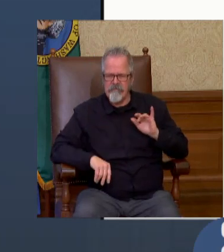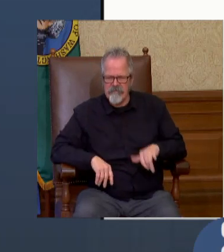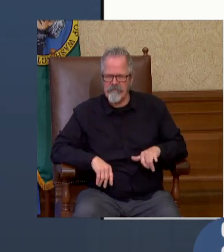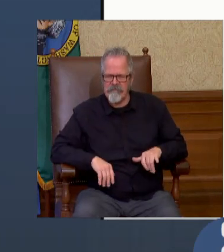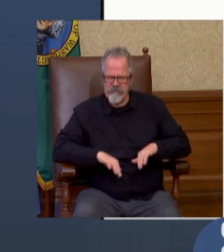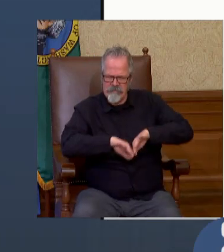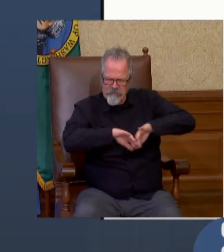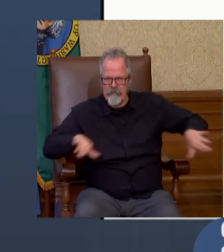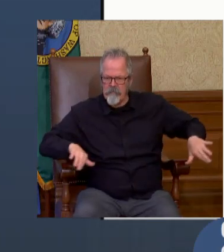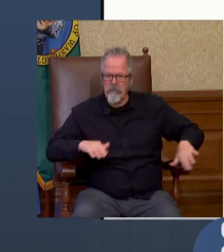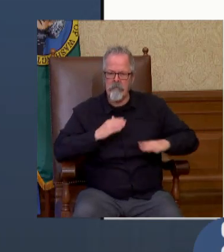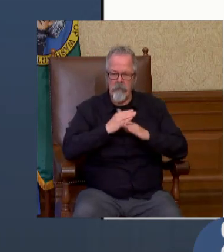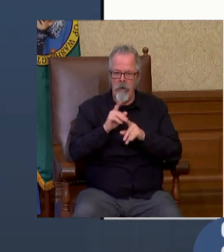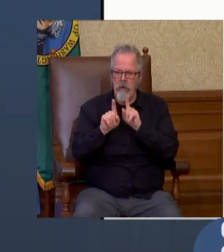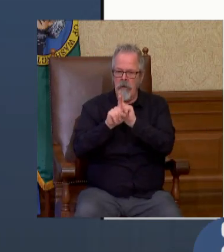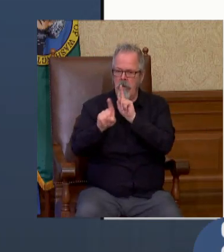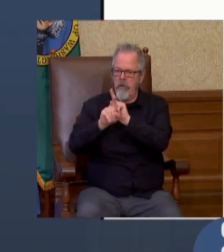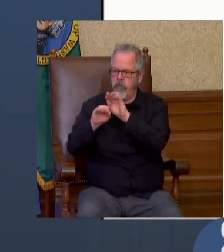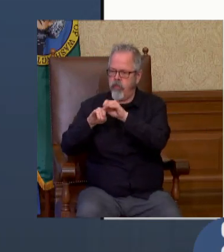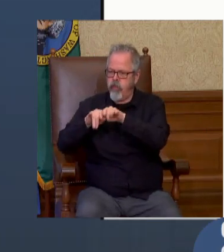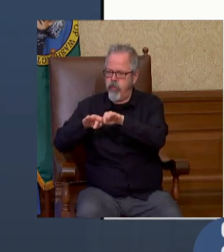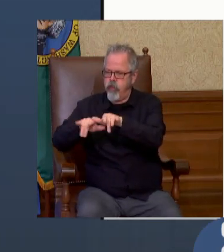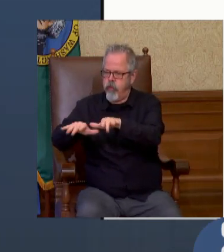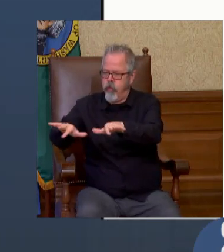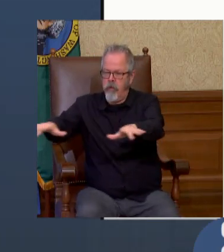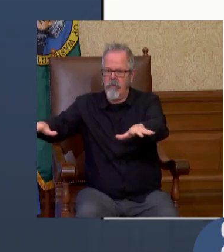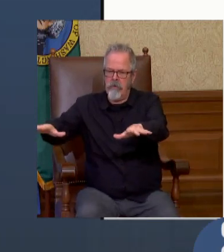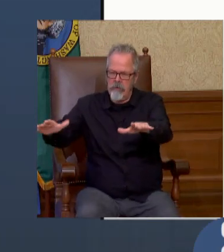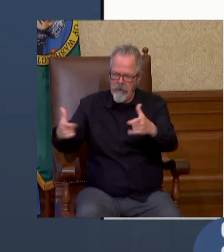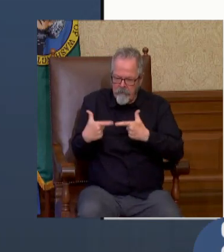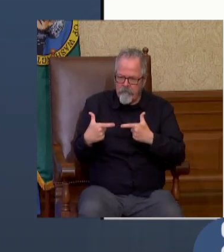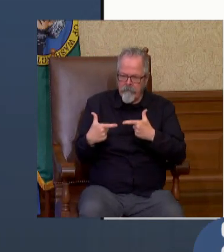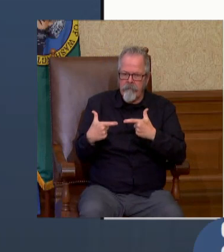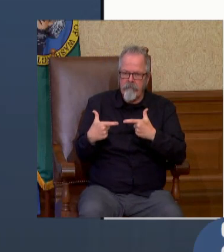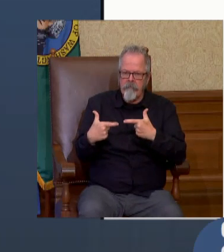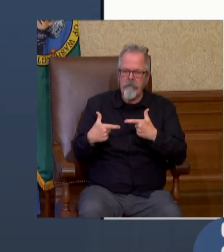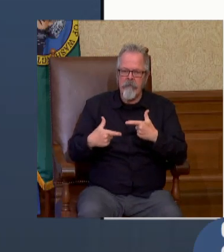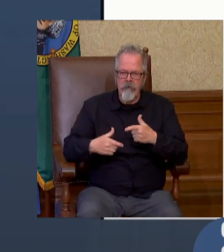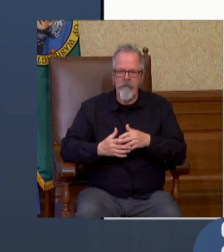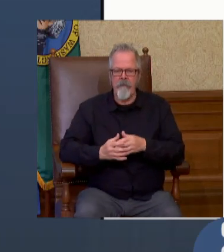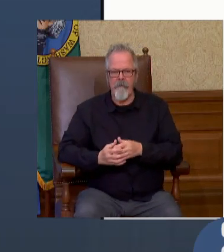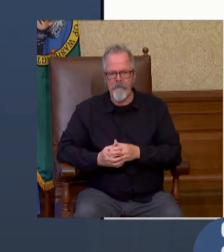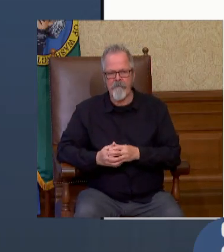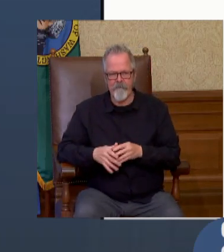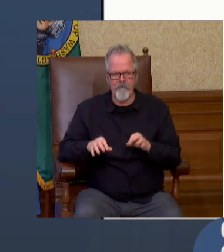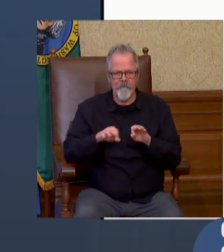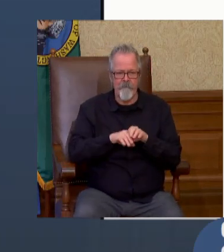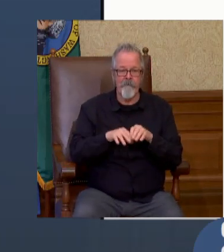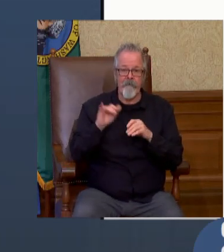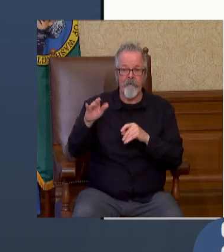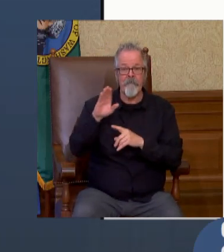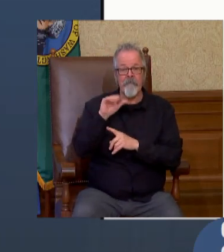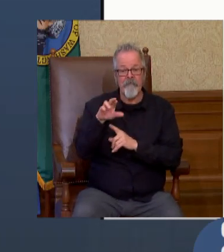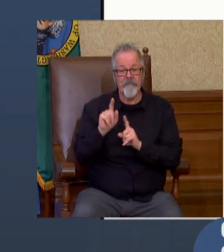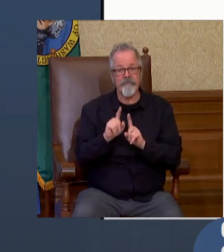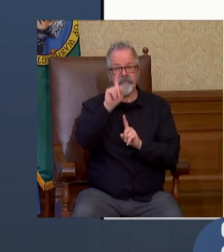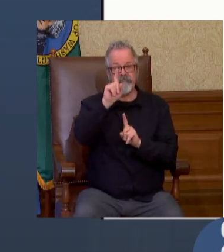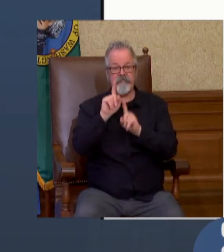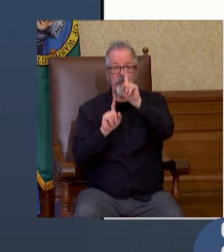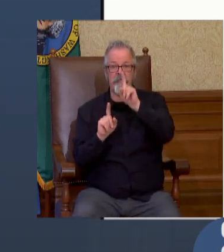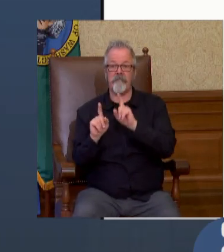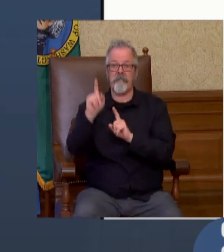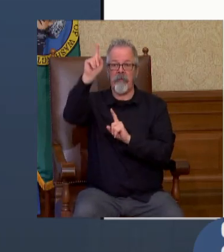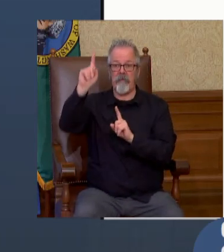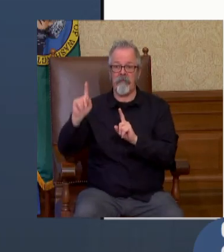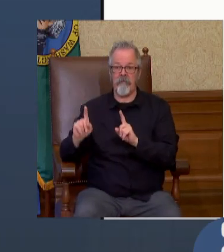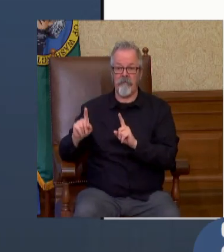working on this subject, if you look at this bar graph, it shows the number of case investigators that we now have and will have